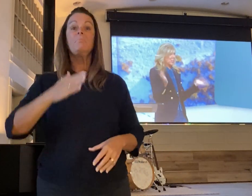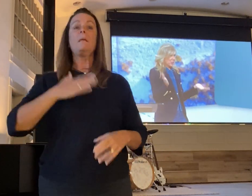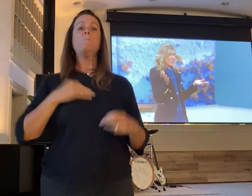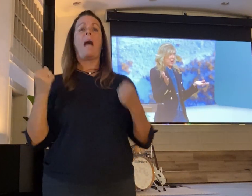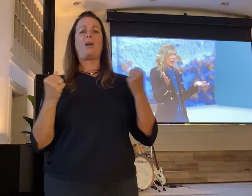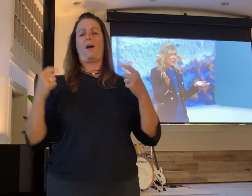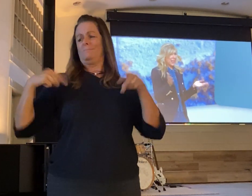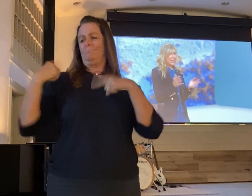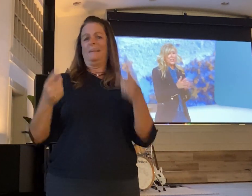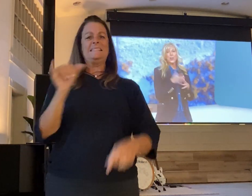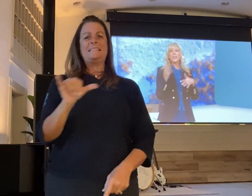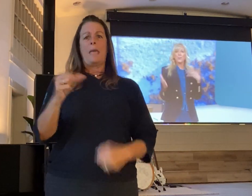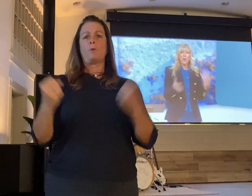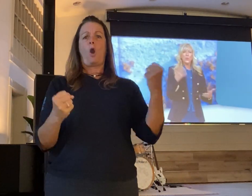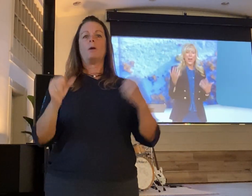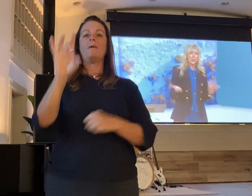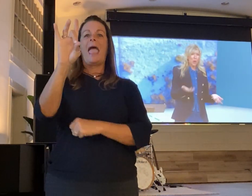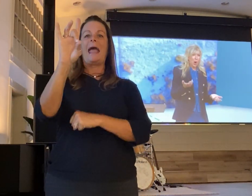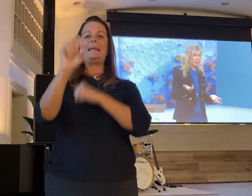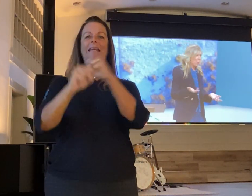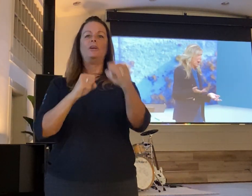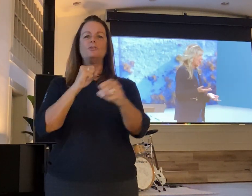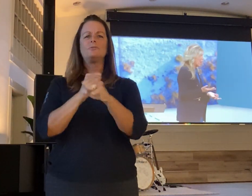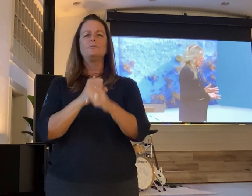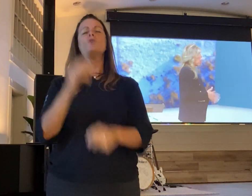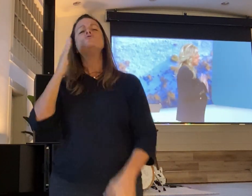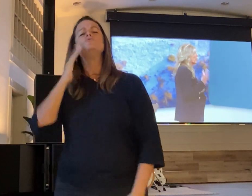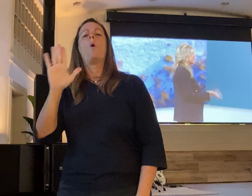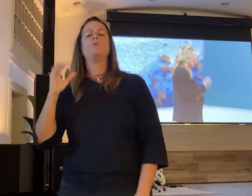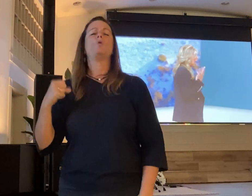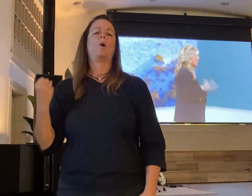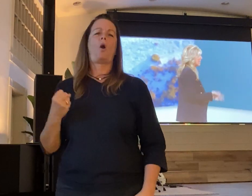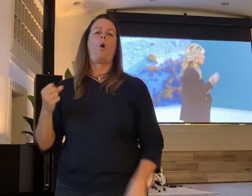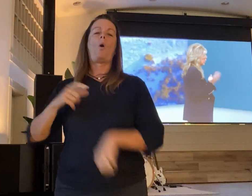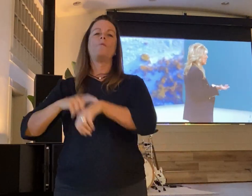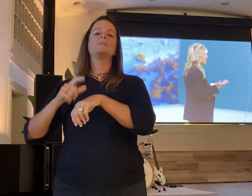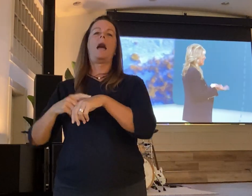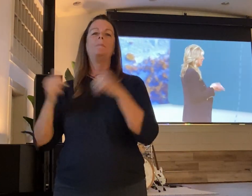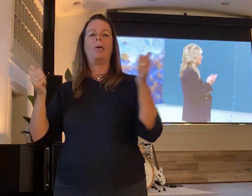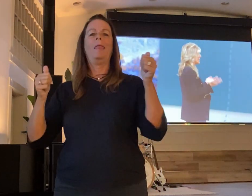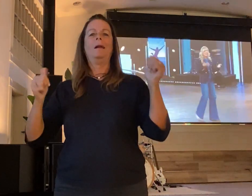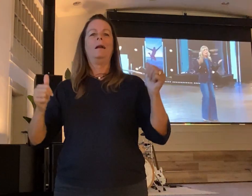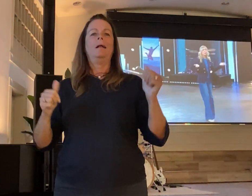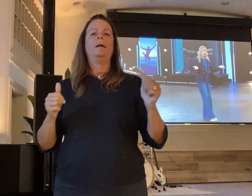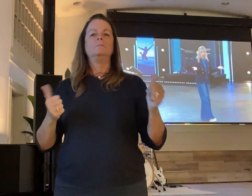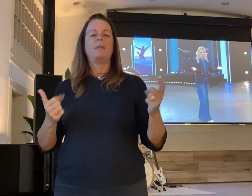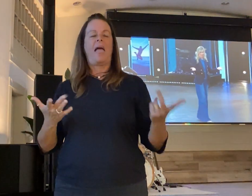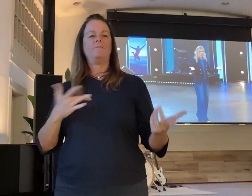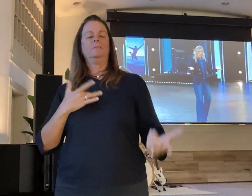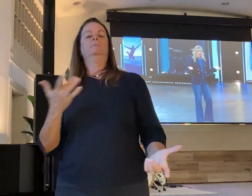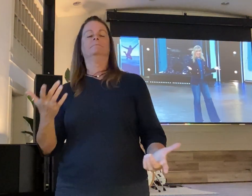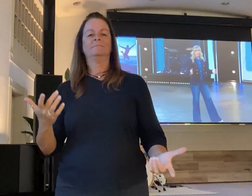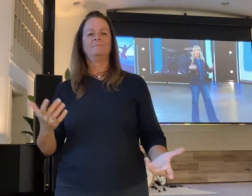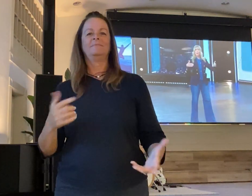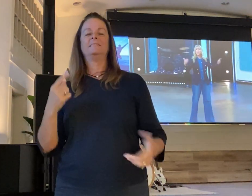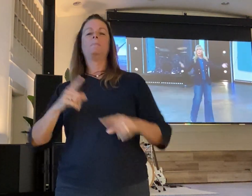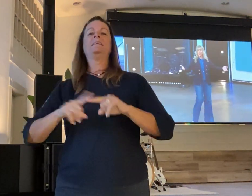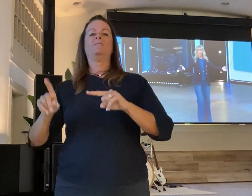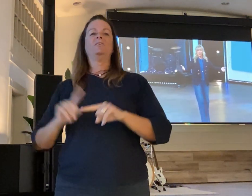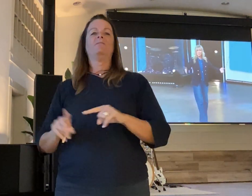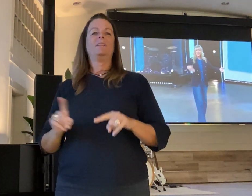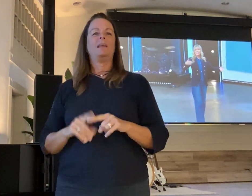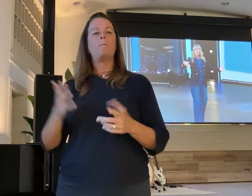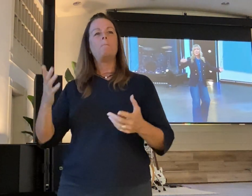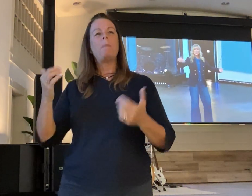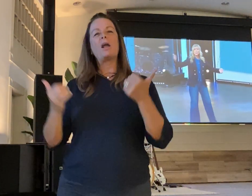about 8 years now, right? And you guys know if you've had your car for a while, over time, they start to develop these character flaws. And I